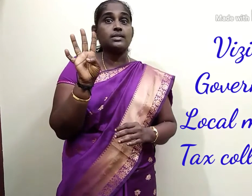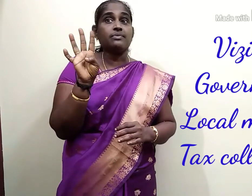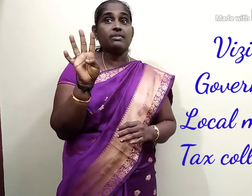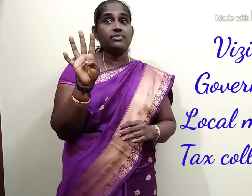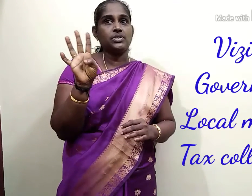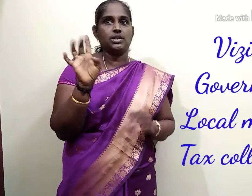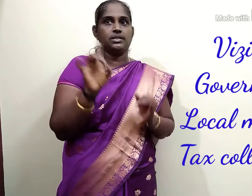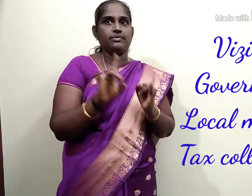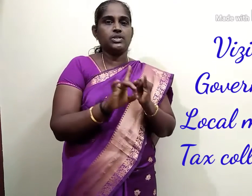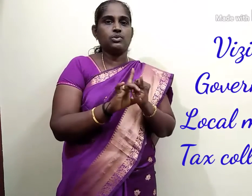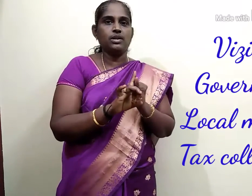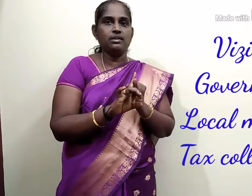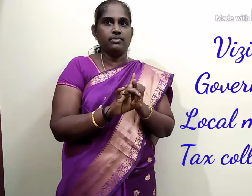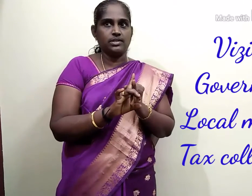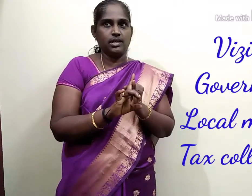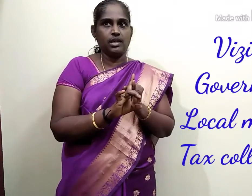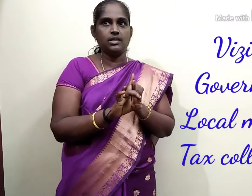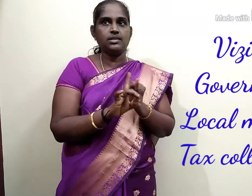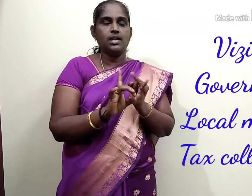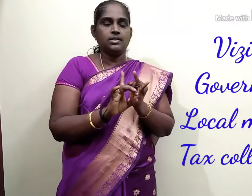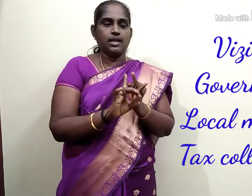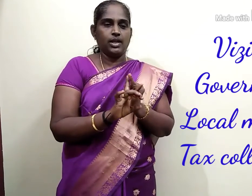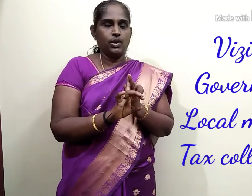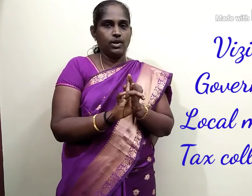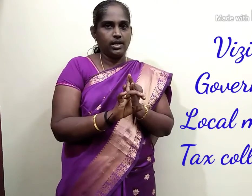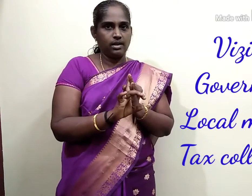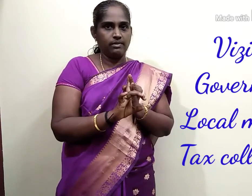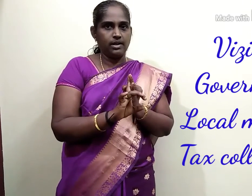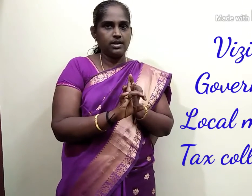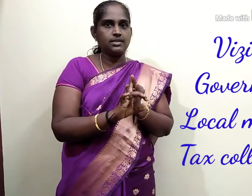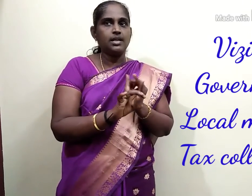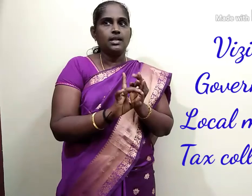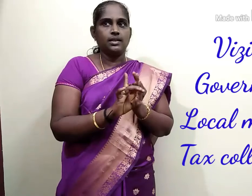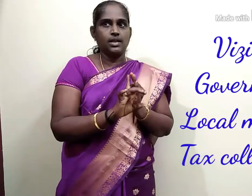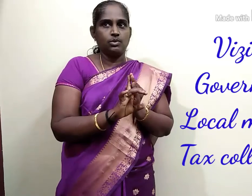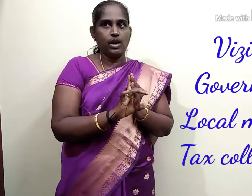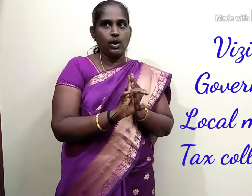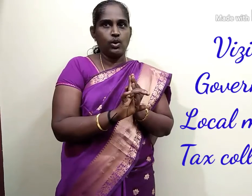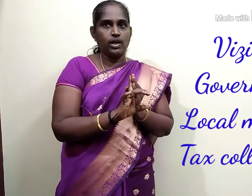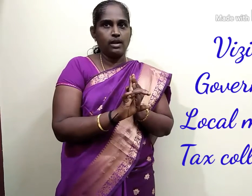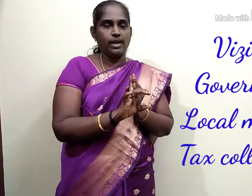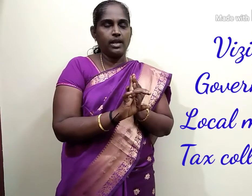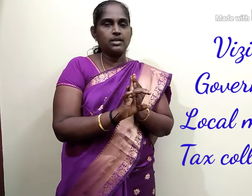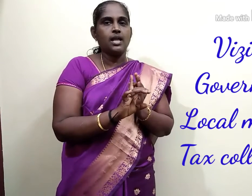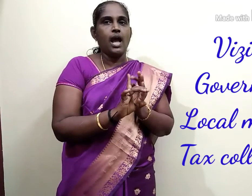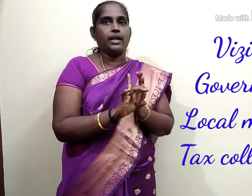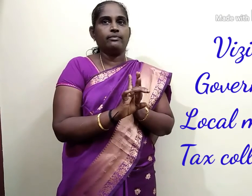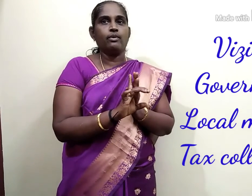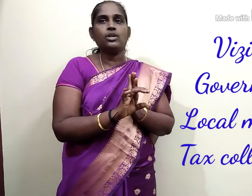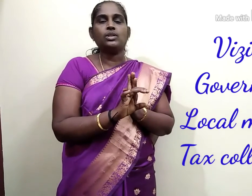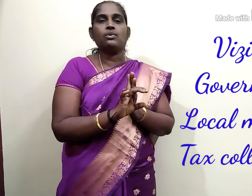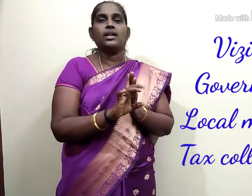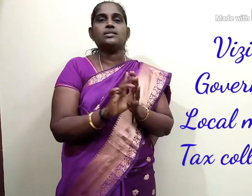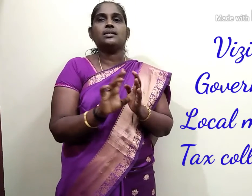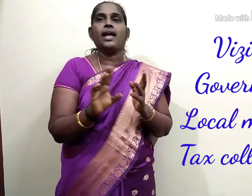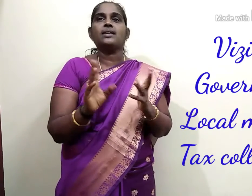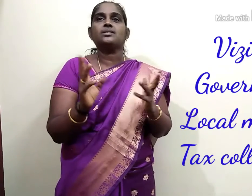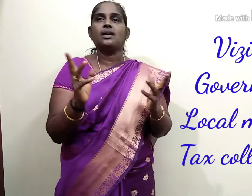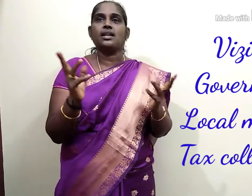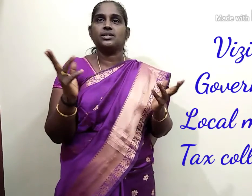of officials. The first one viziers, second one governors, third one local mayors, and the fourth one is tax